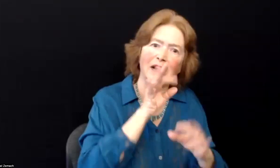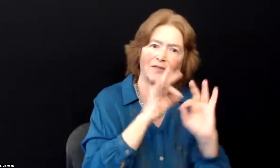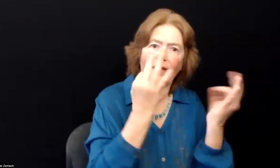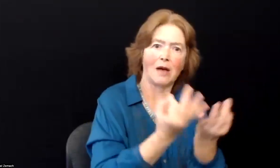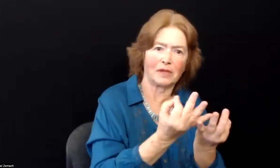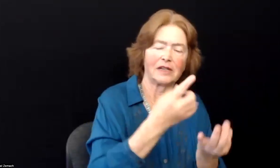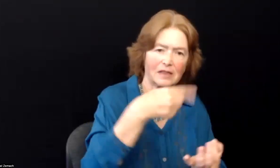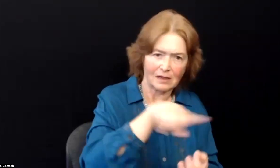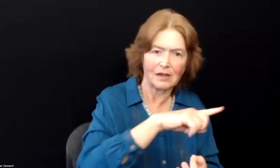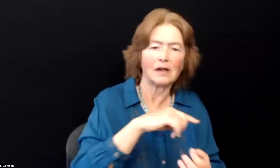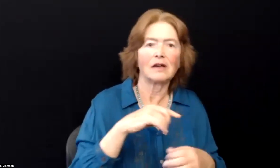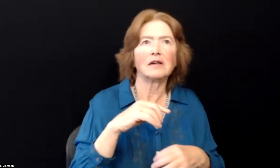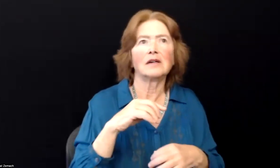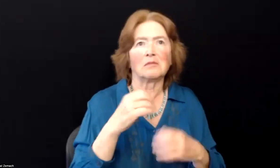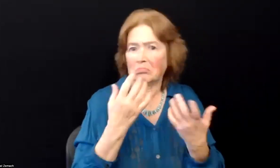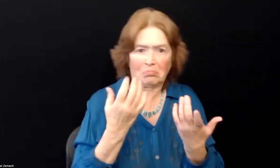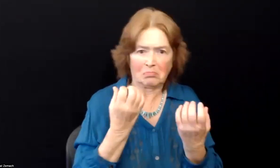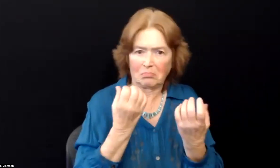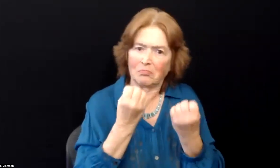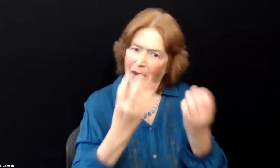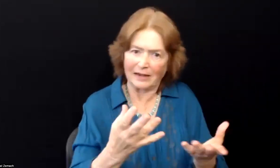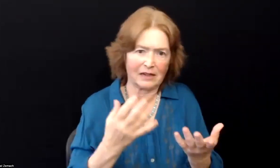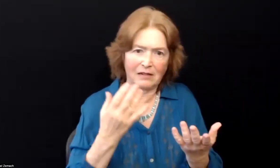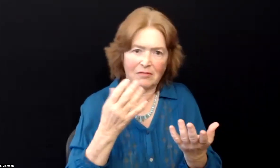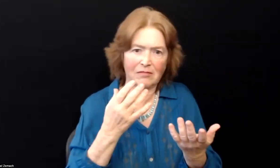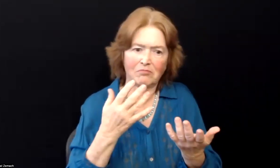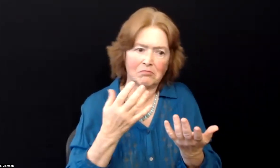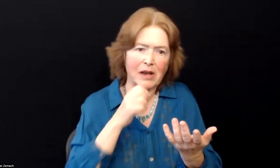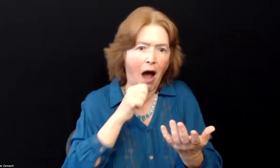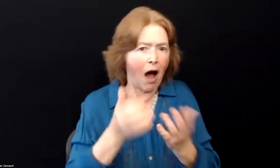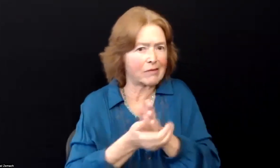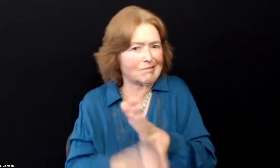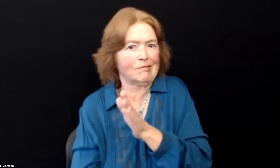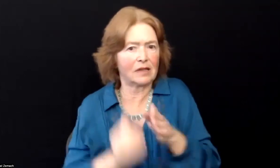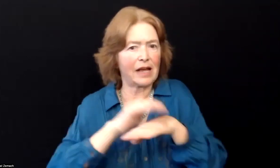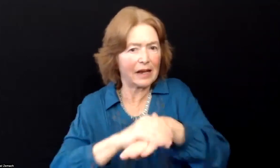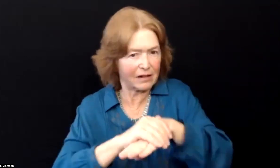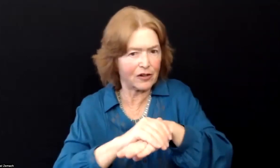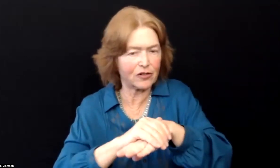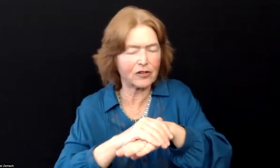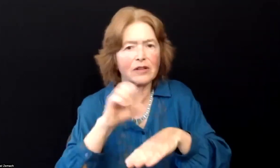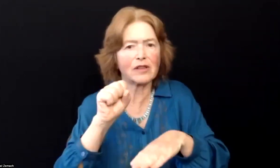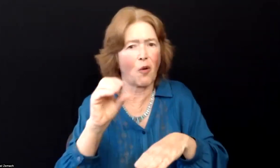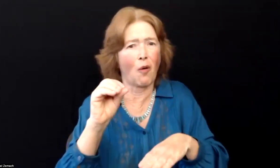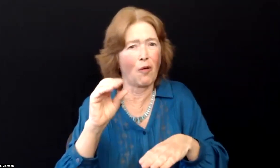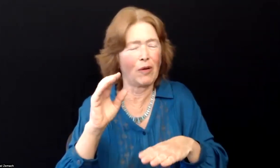from Spanish-speaking families, and many of them did not have